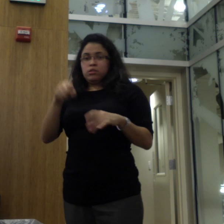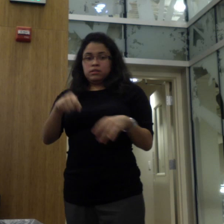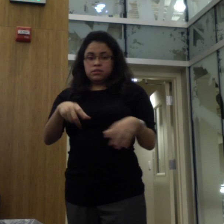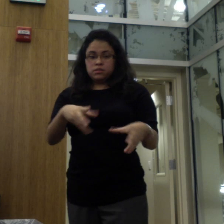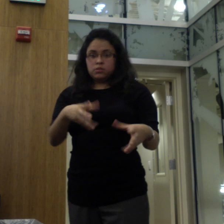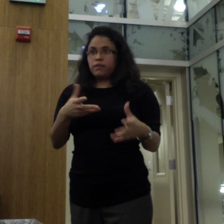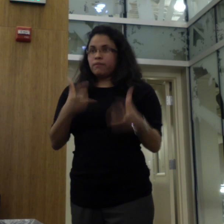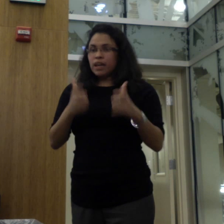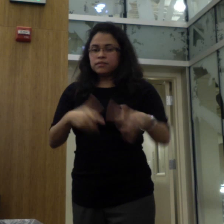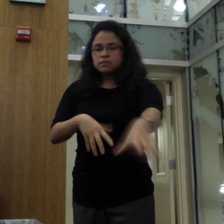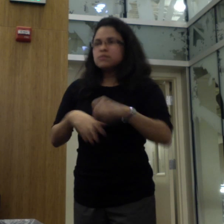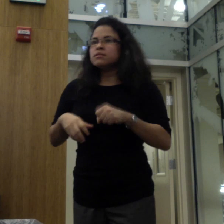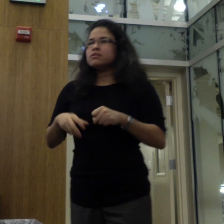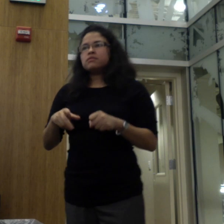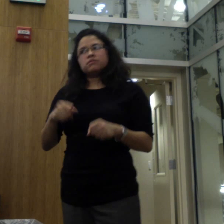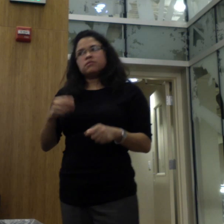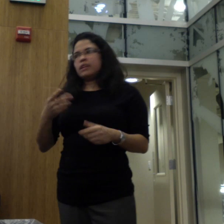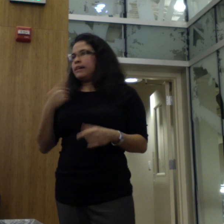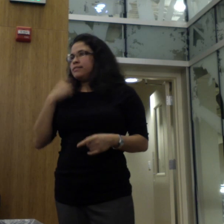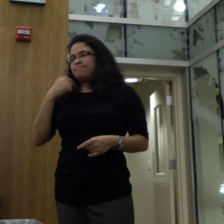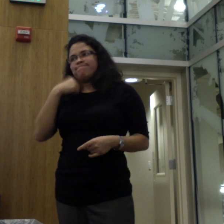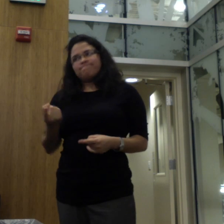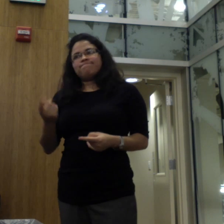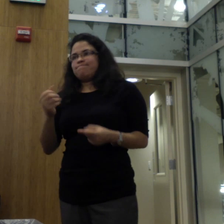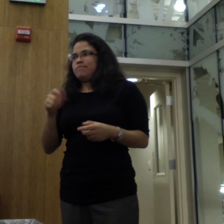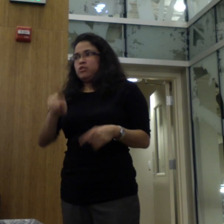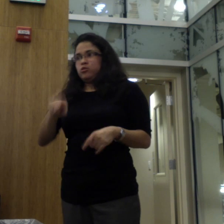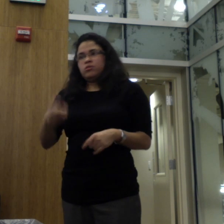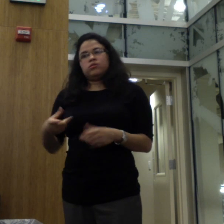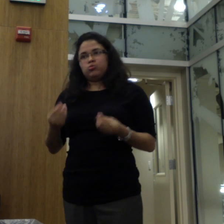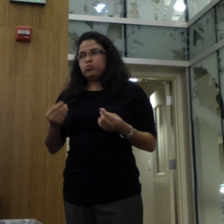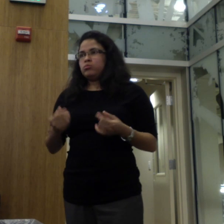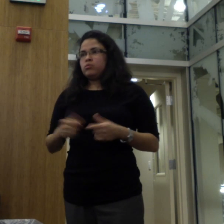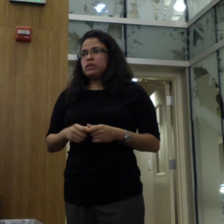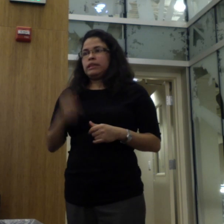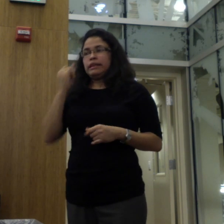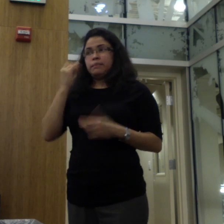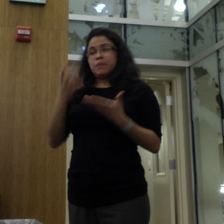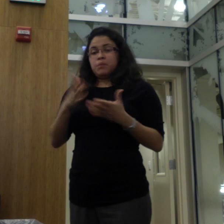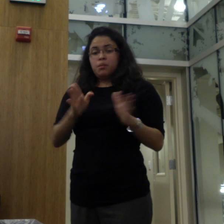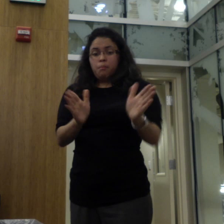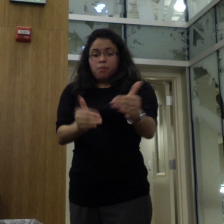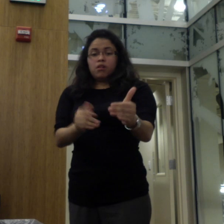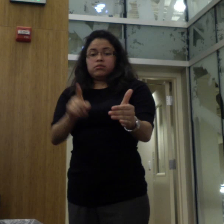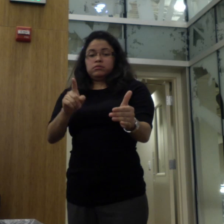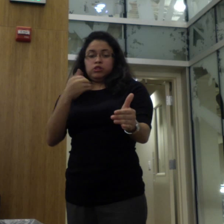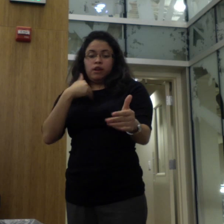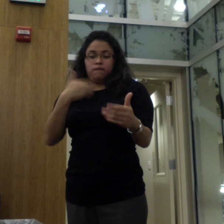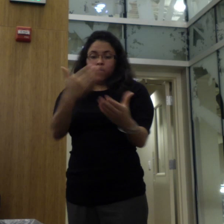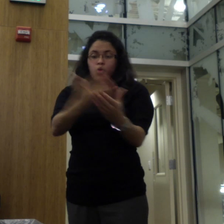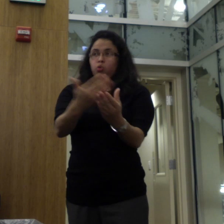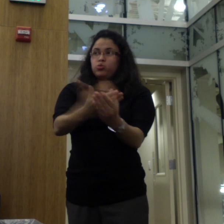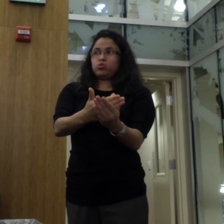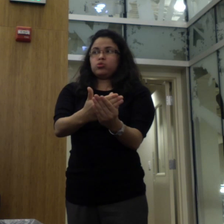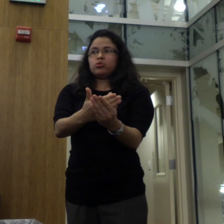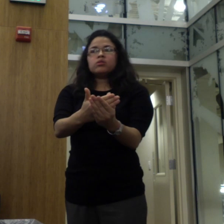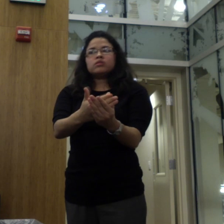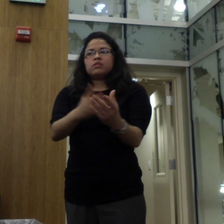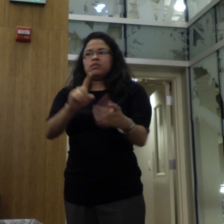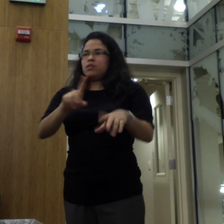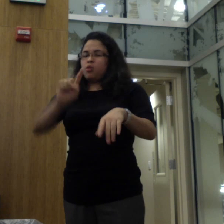Maybe in that box itself, have it already in a folder. So all you have to do is open it. This is where you're going to be pretty stressed